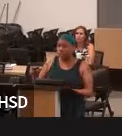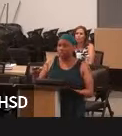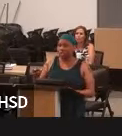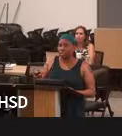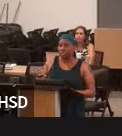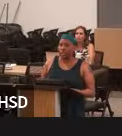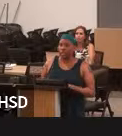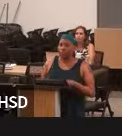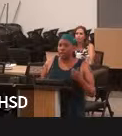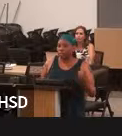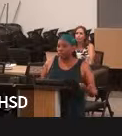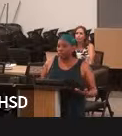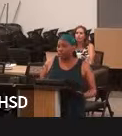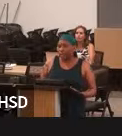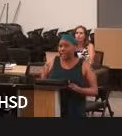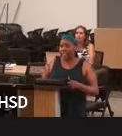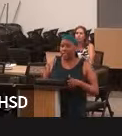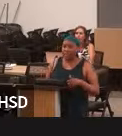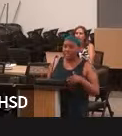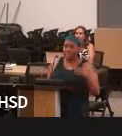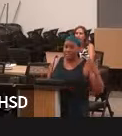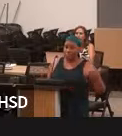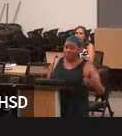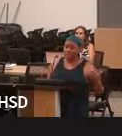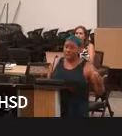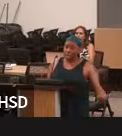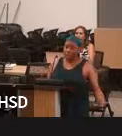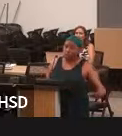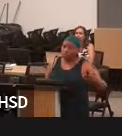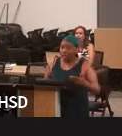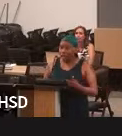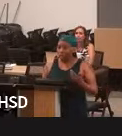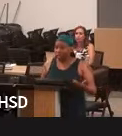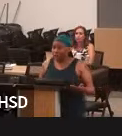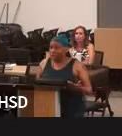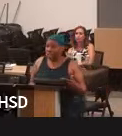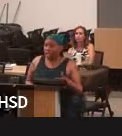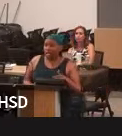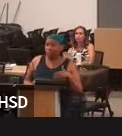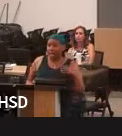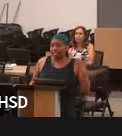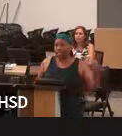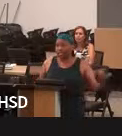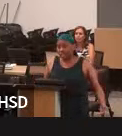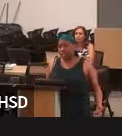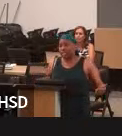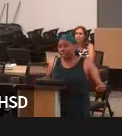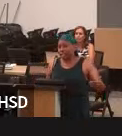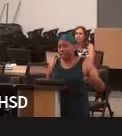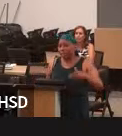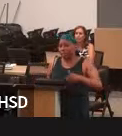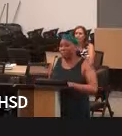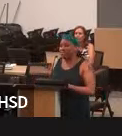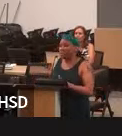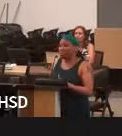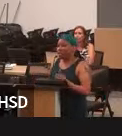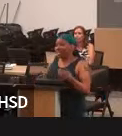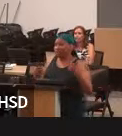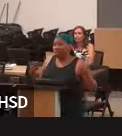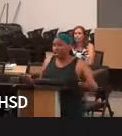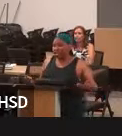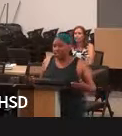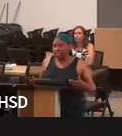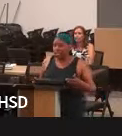the full participation of Black people. And it's about the systemic denial of Black humanity and Black dignity. And the thing